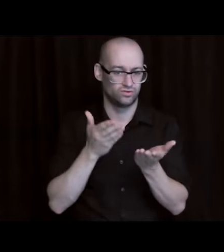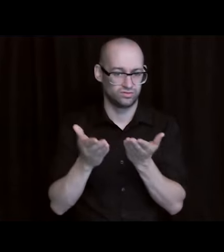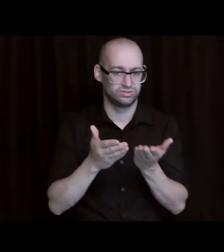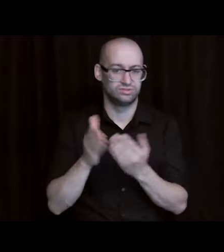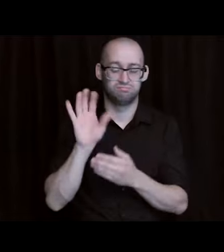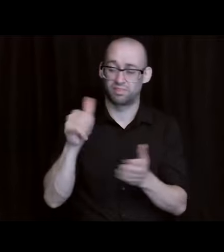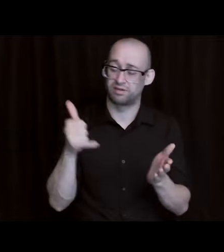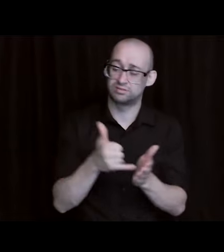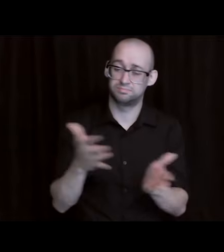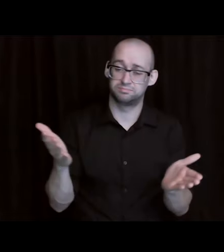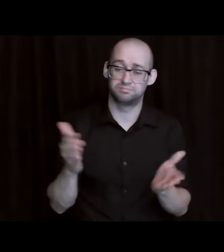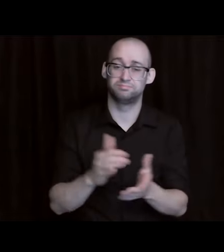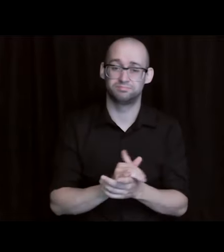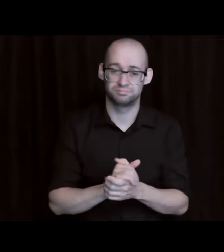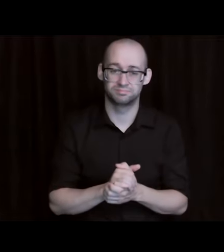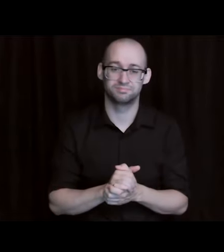And that's it.